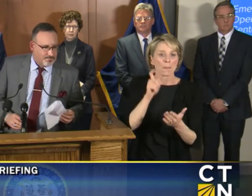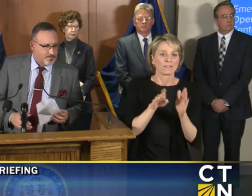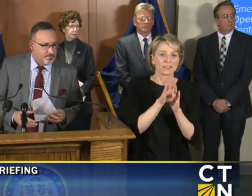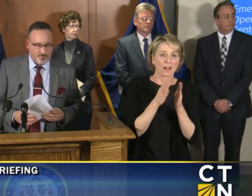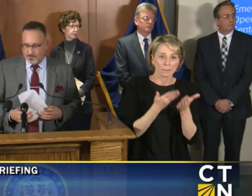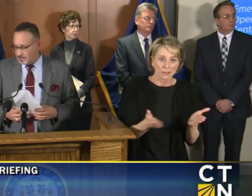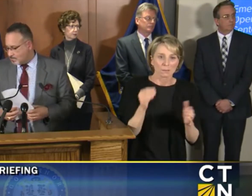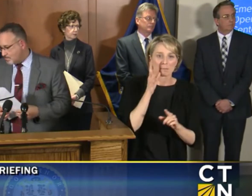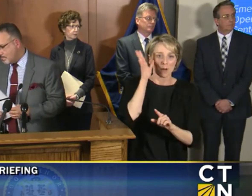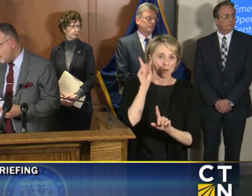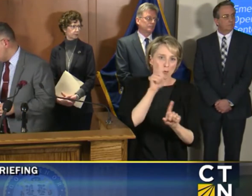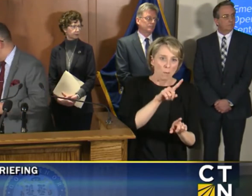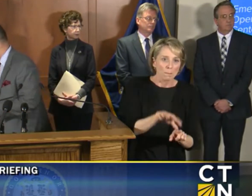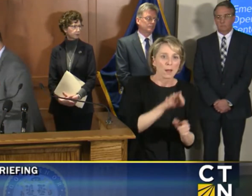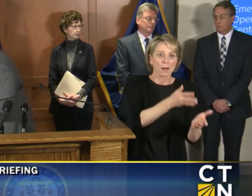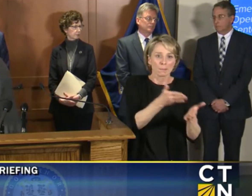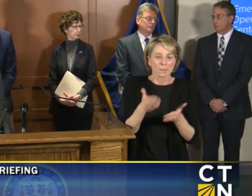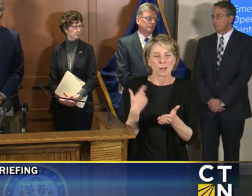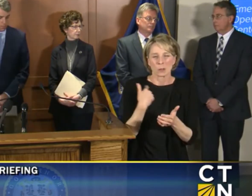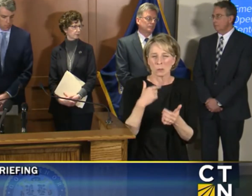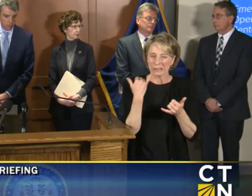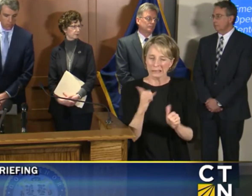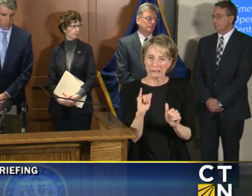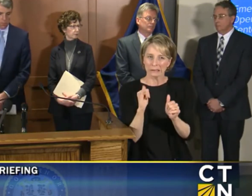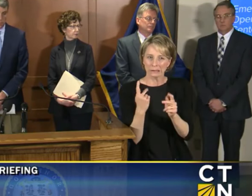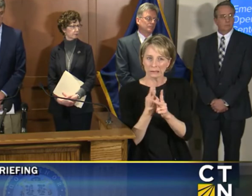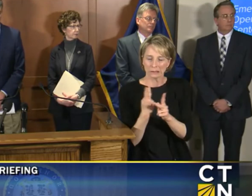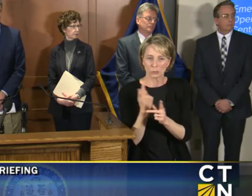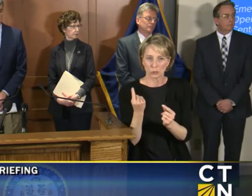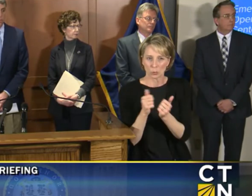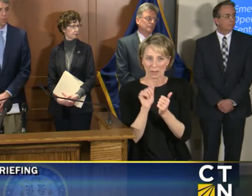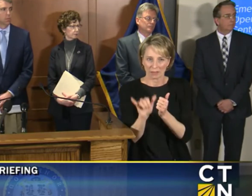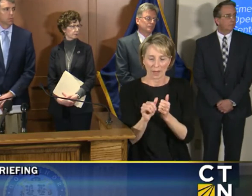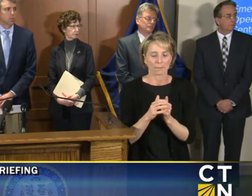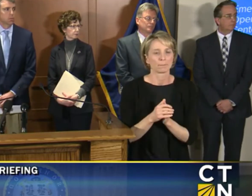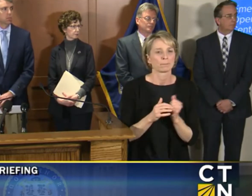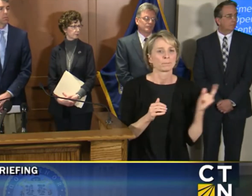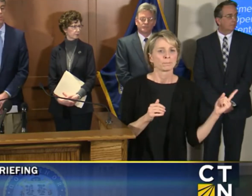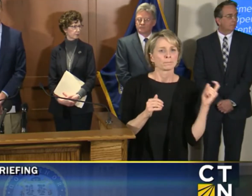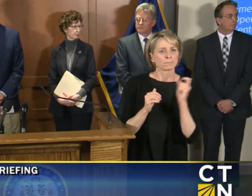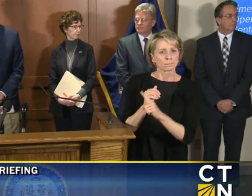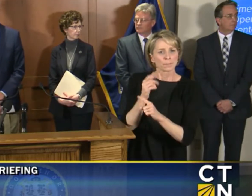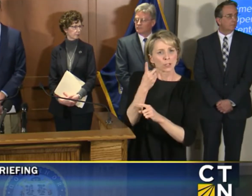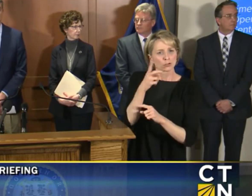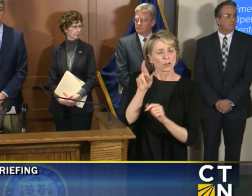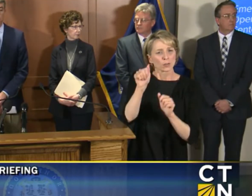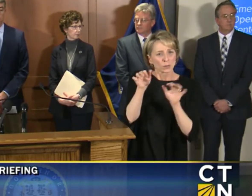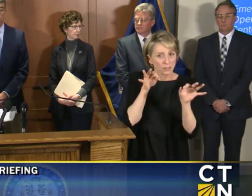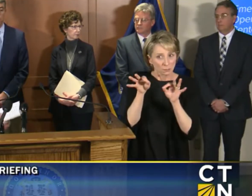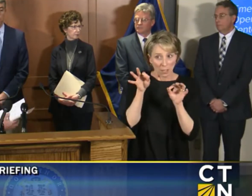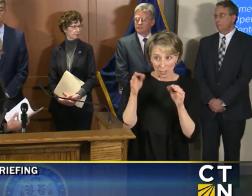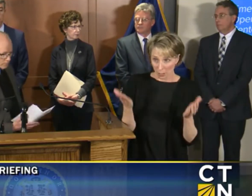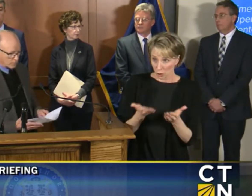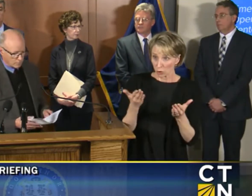Dr. Carter, could you please get into a little further about our ability to test at this point? sir.